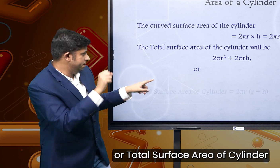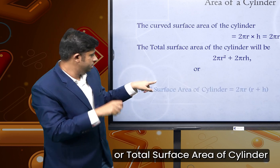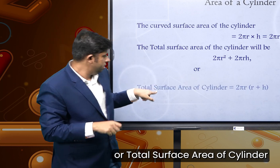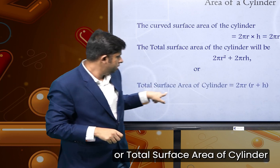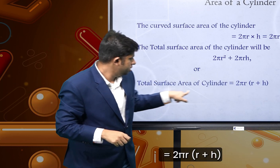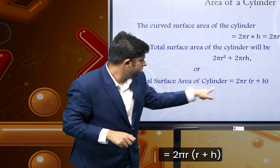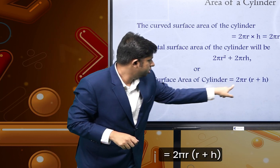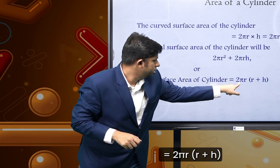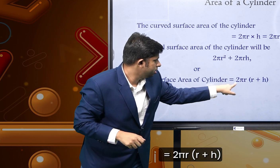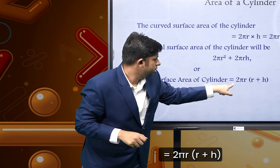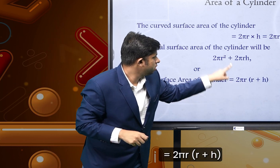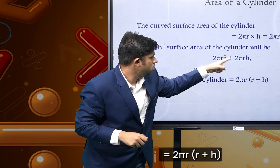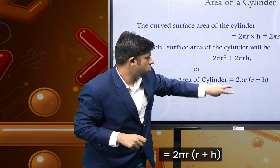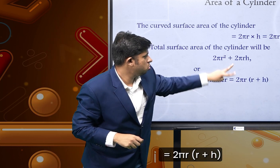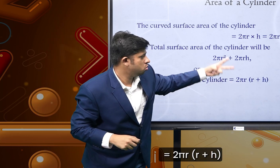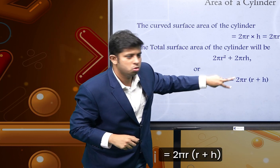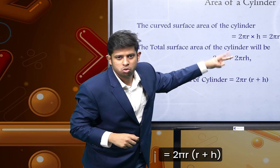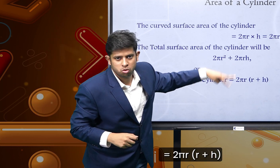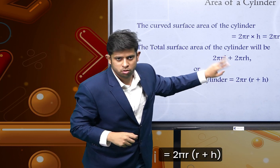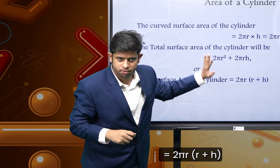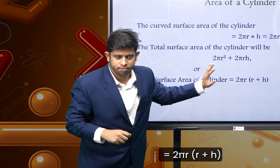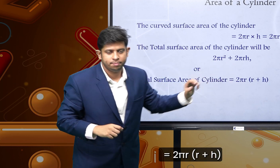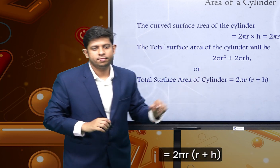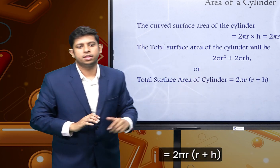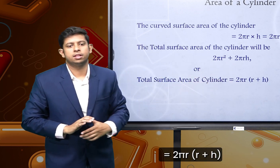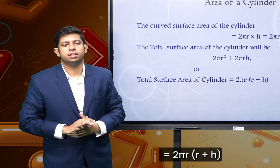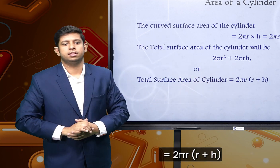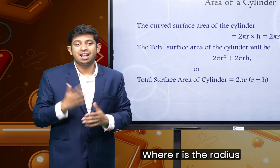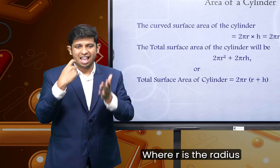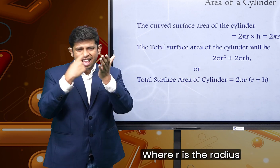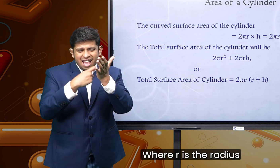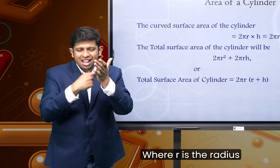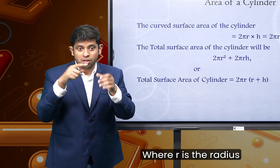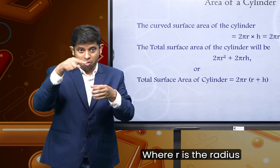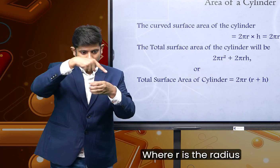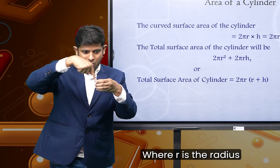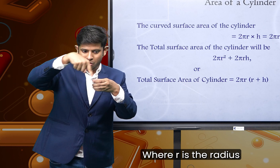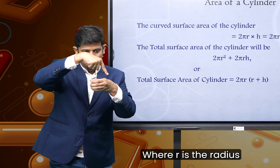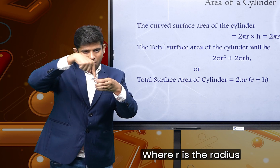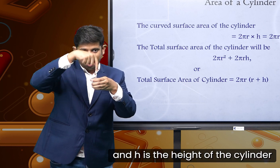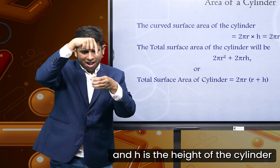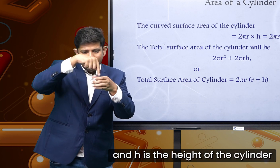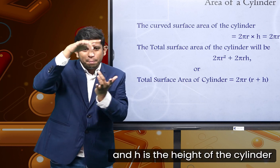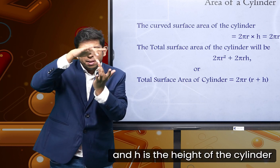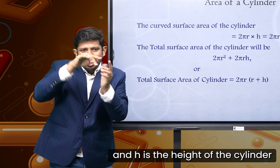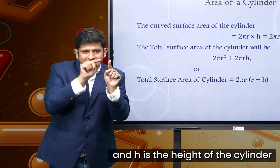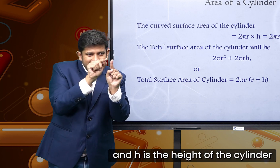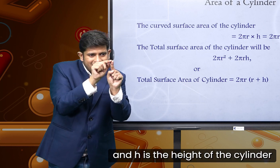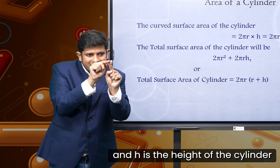of cylinder is equal to 2 pi r into r plus h, where r is the radius and h is the height of the cylinder,